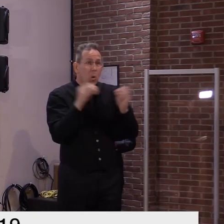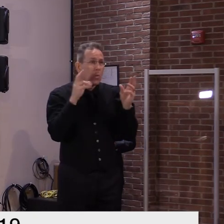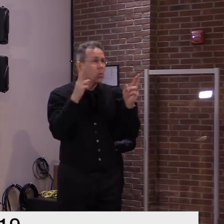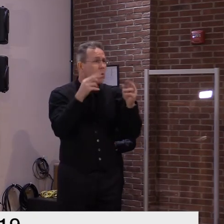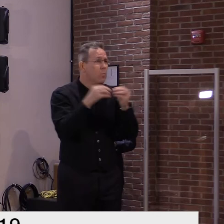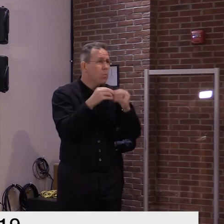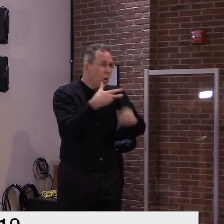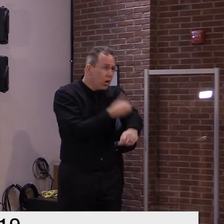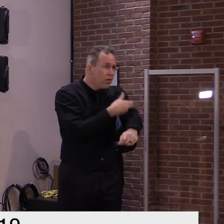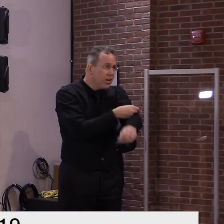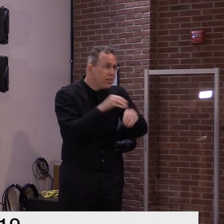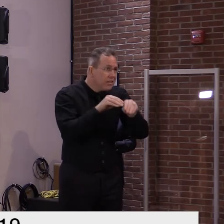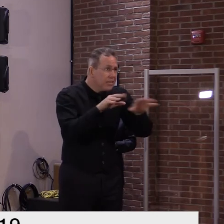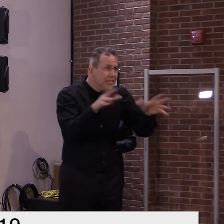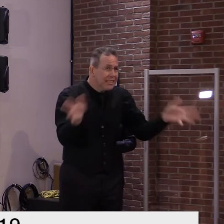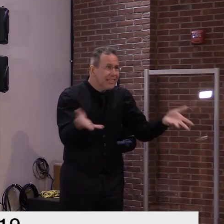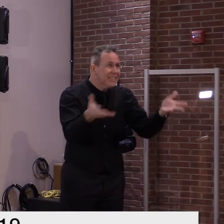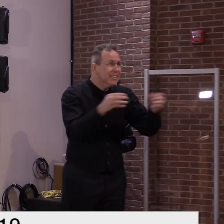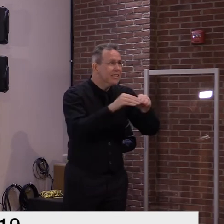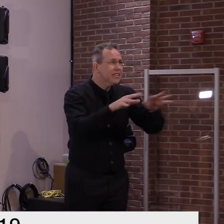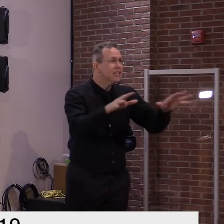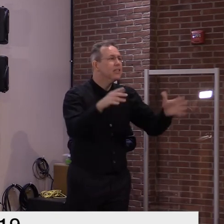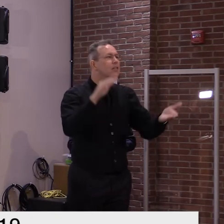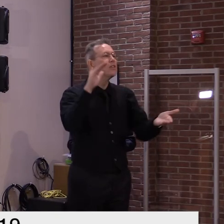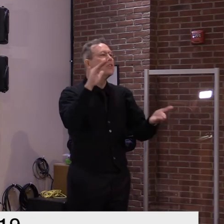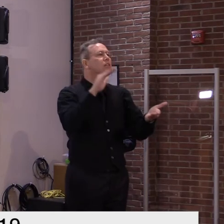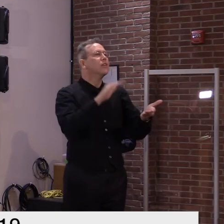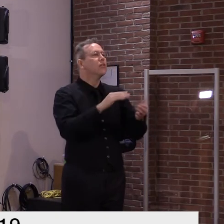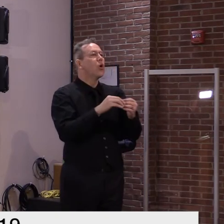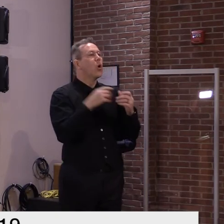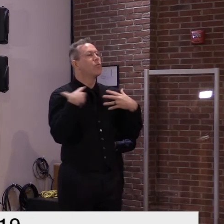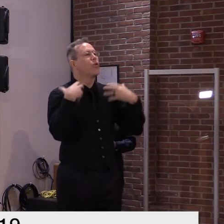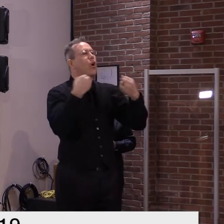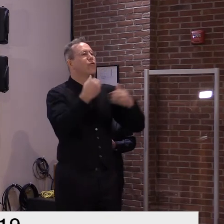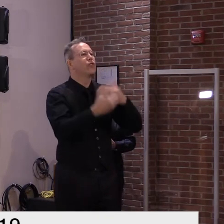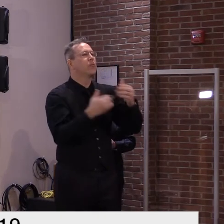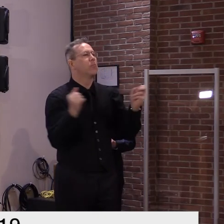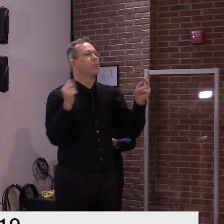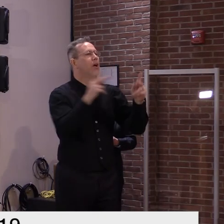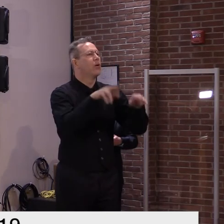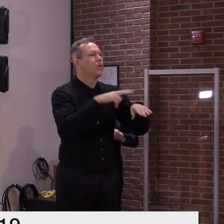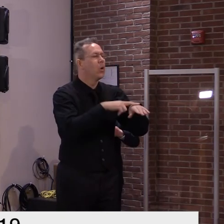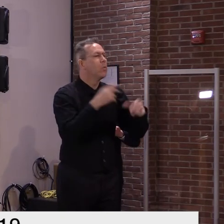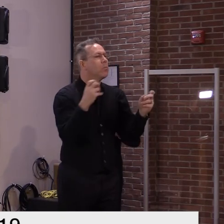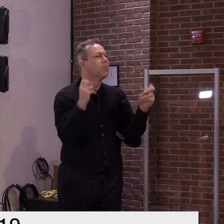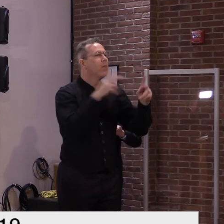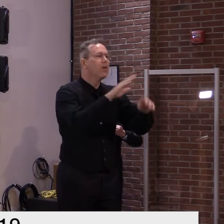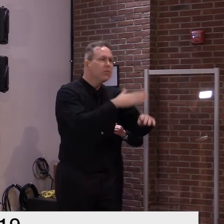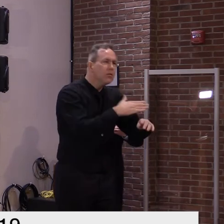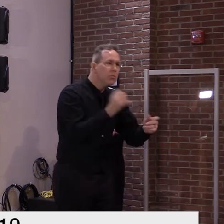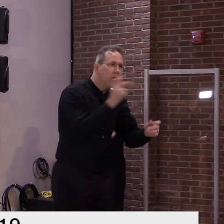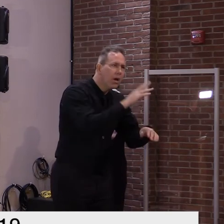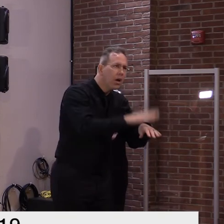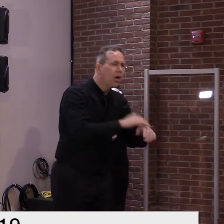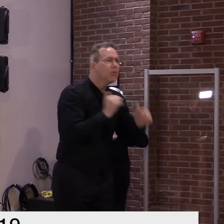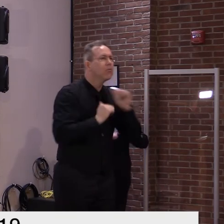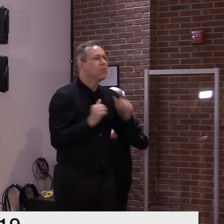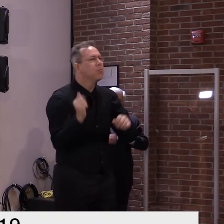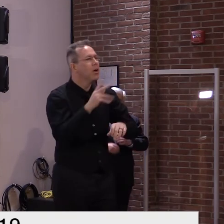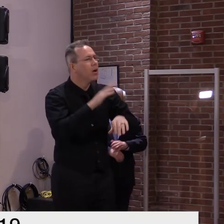see if we can find a path forward in music and the arts. It's such a critical element of our students' well-being and the vibrancy of our school communities.